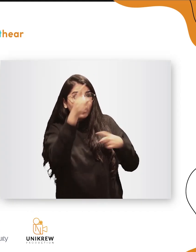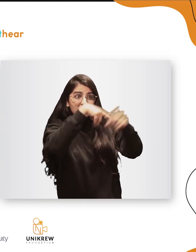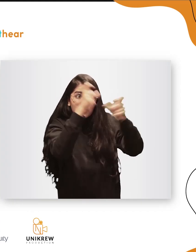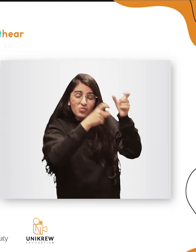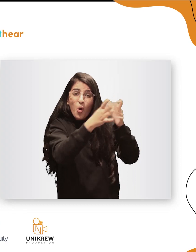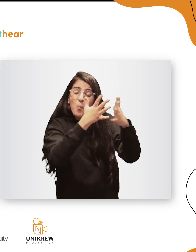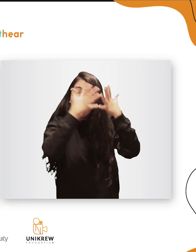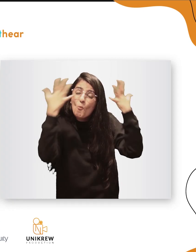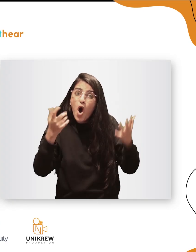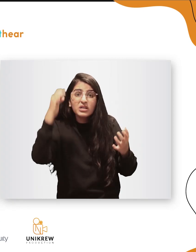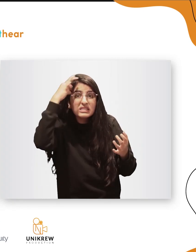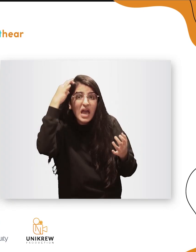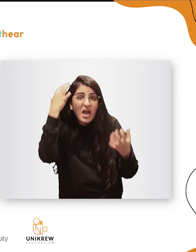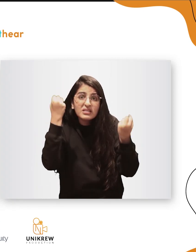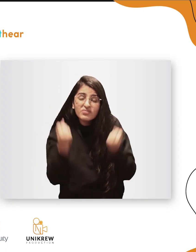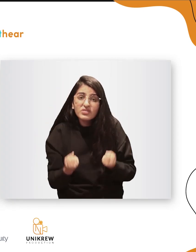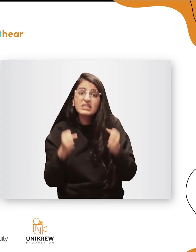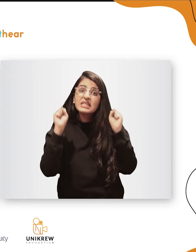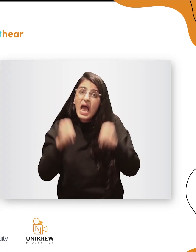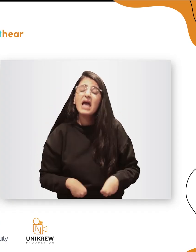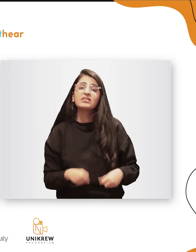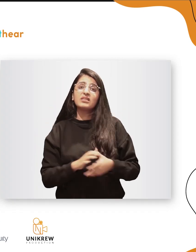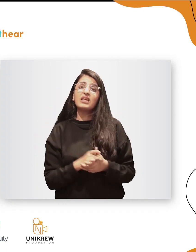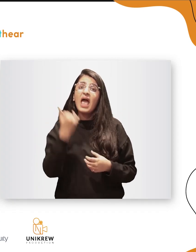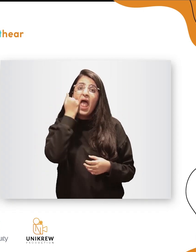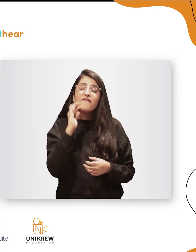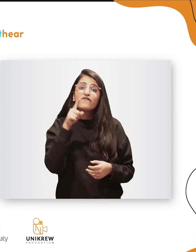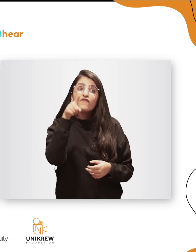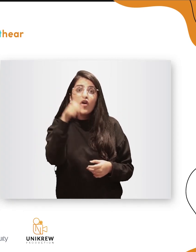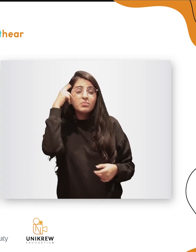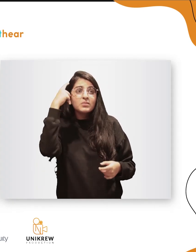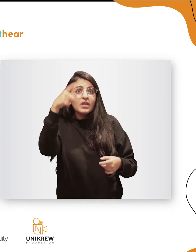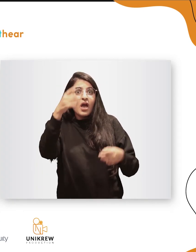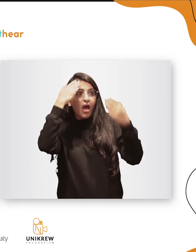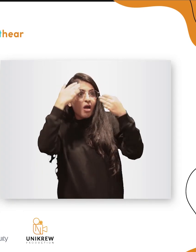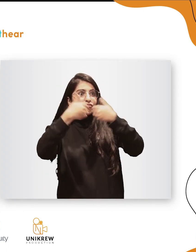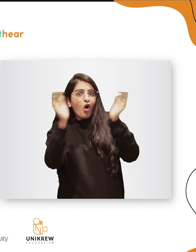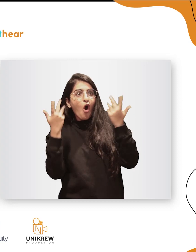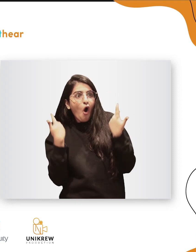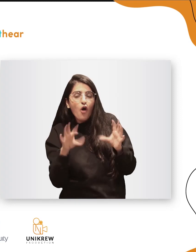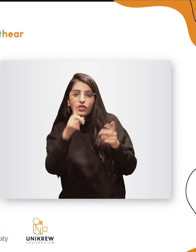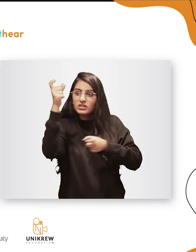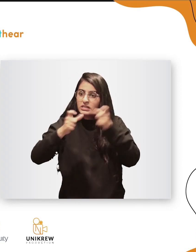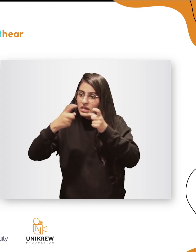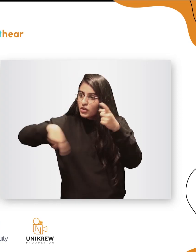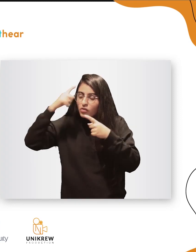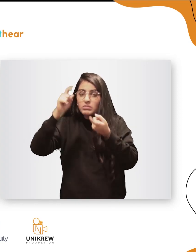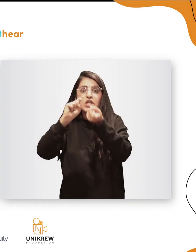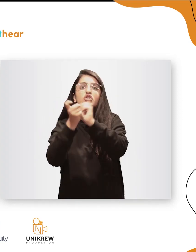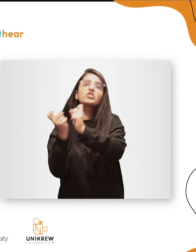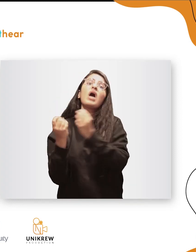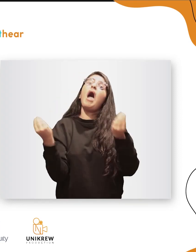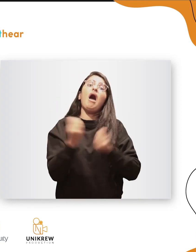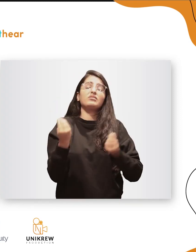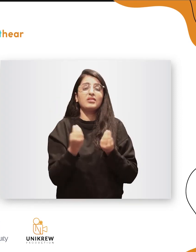amazing individuals once you get to know them. And if you just make slight changes in your environment